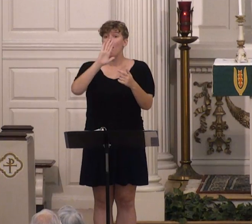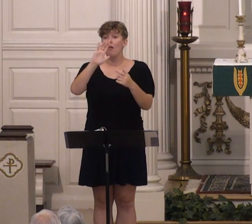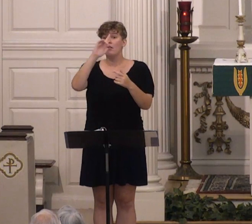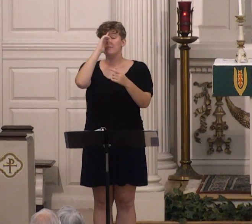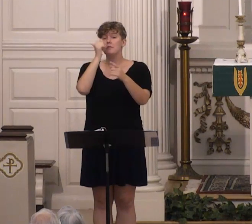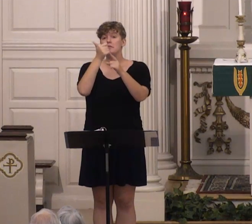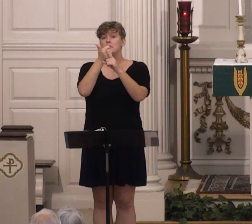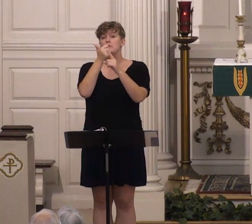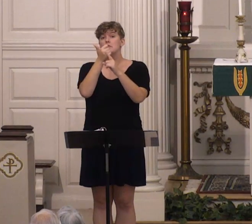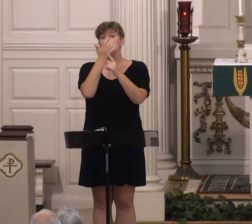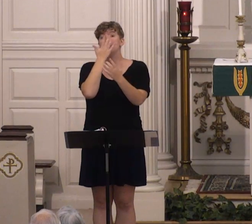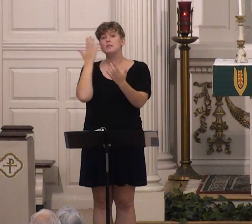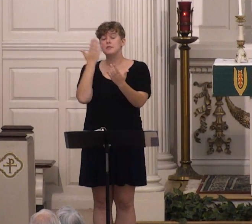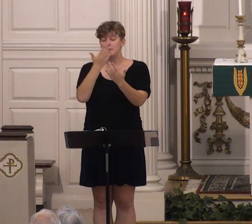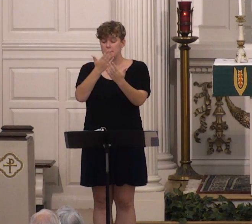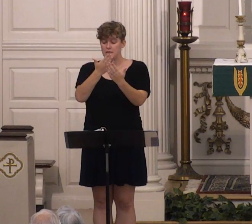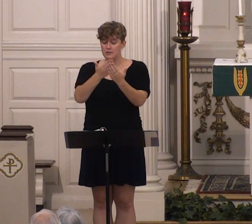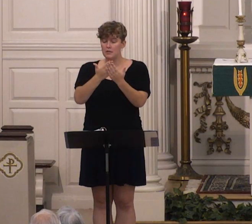God, in your